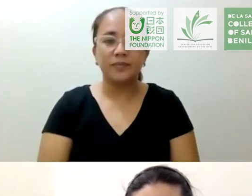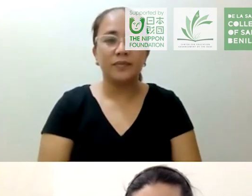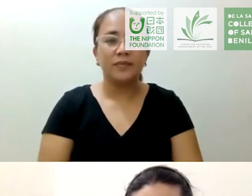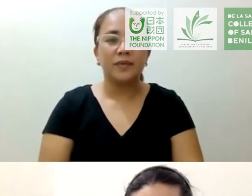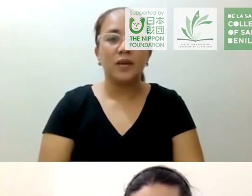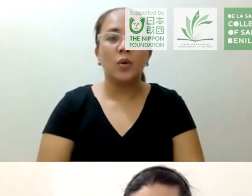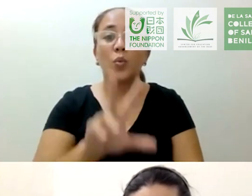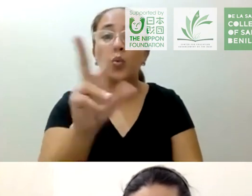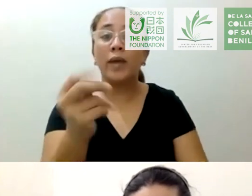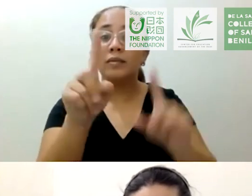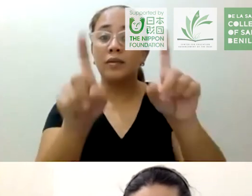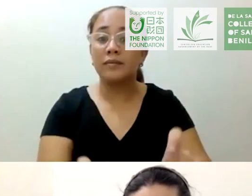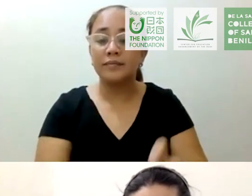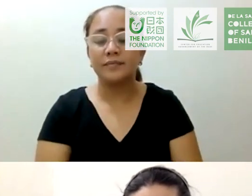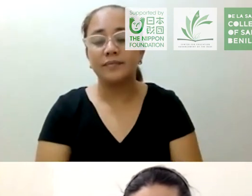the test?